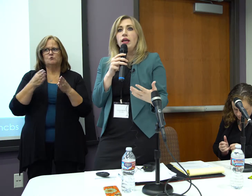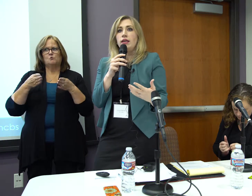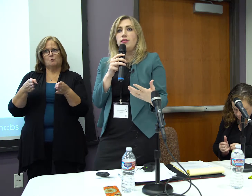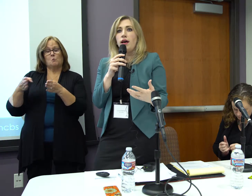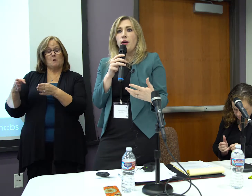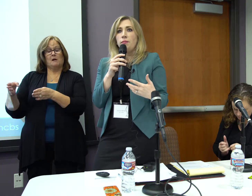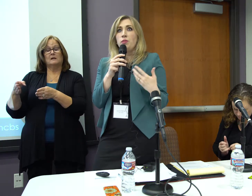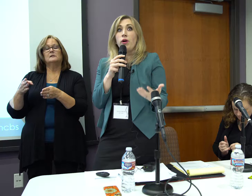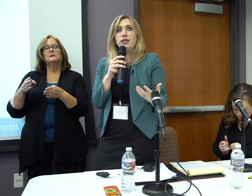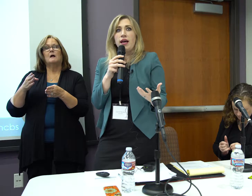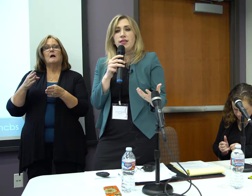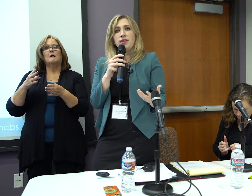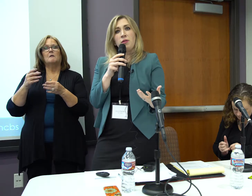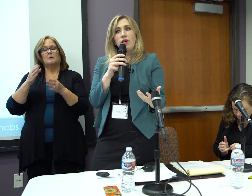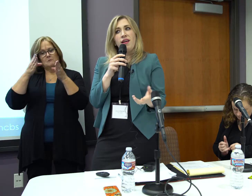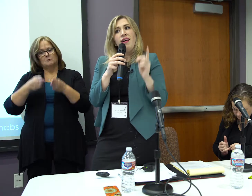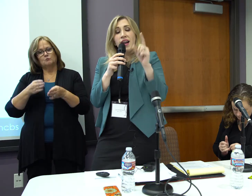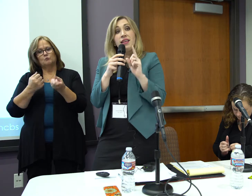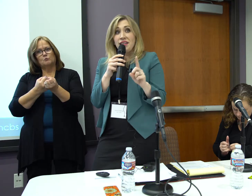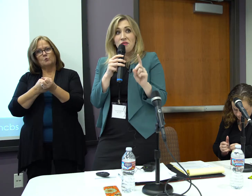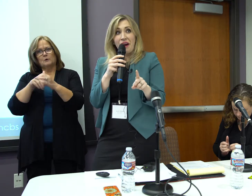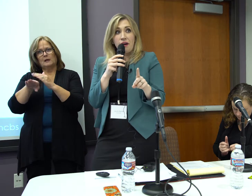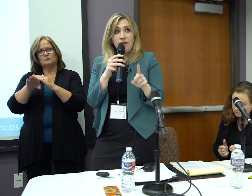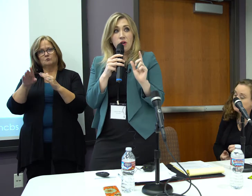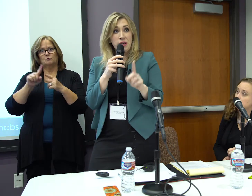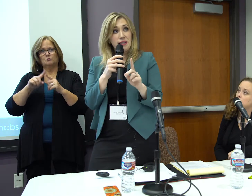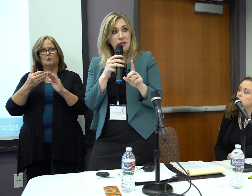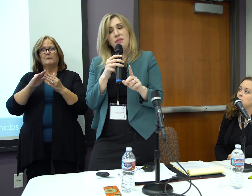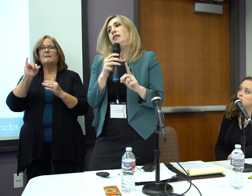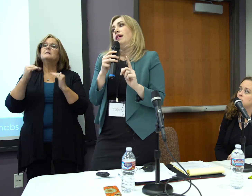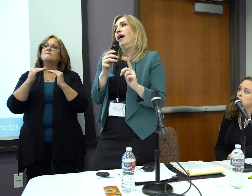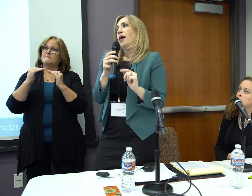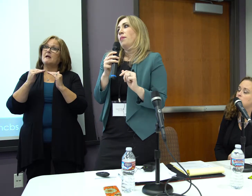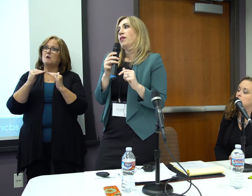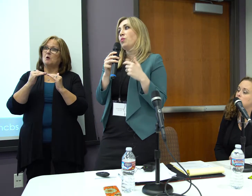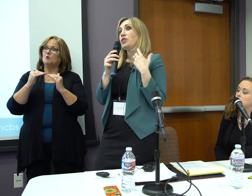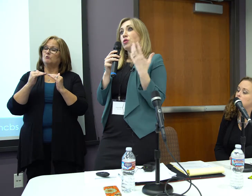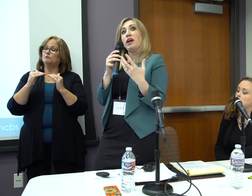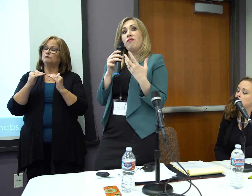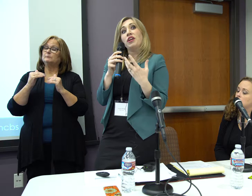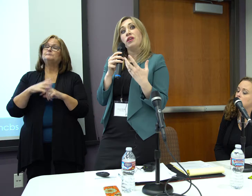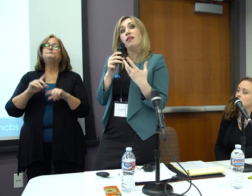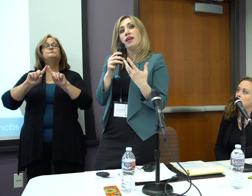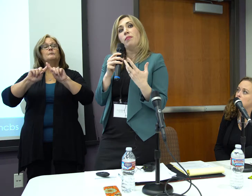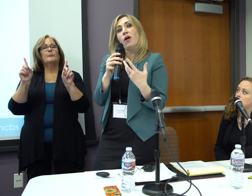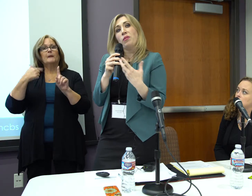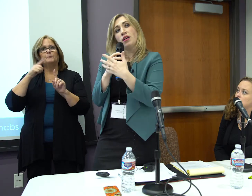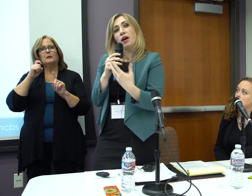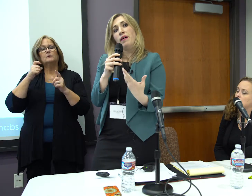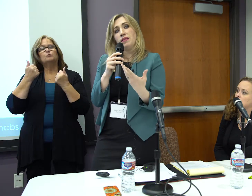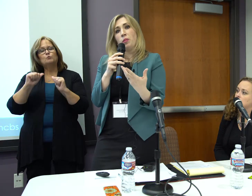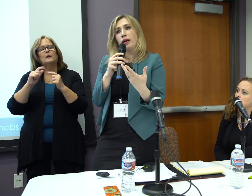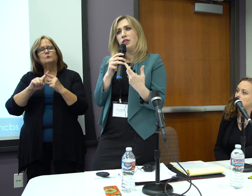individual is supported to access to the community. And I think that's a fair criticism that we do try to factor in and think about